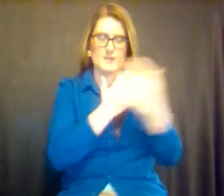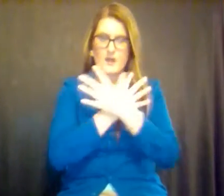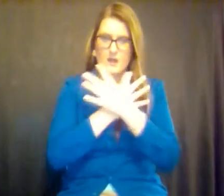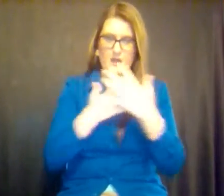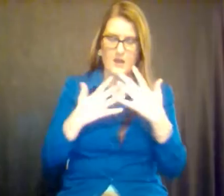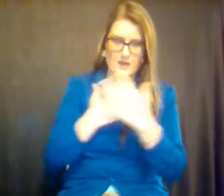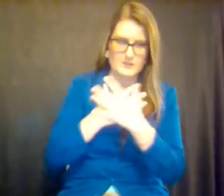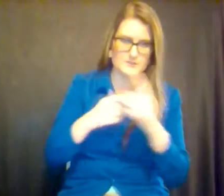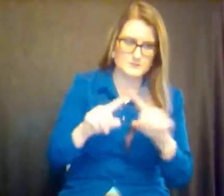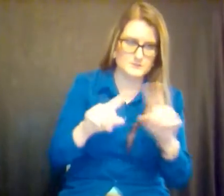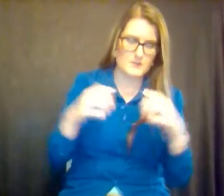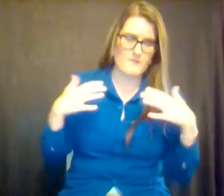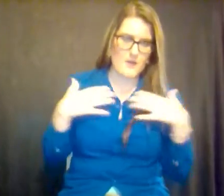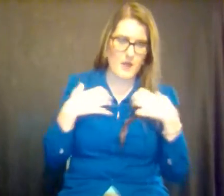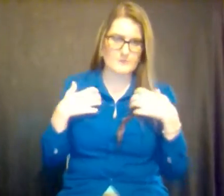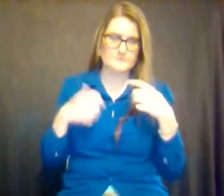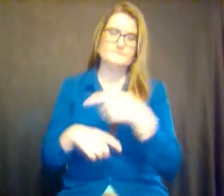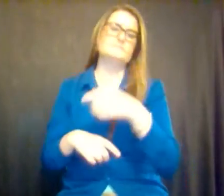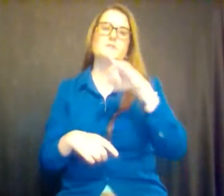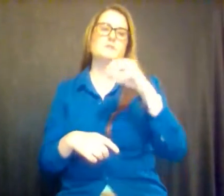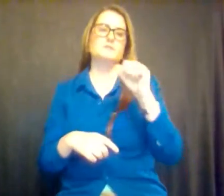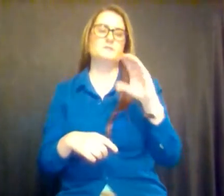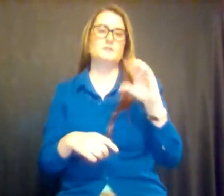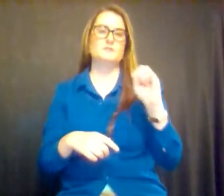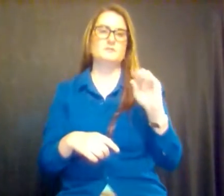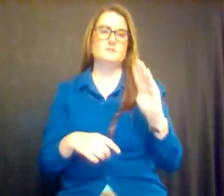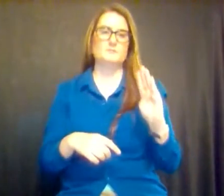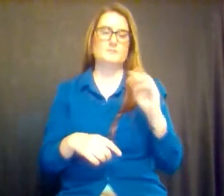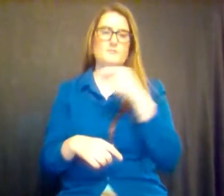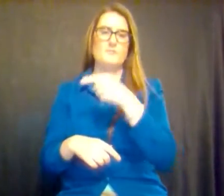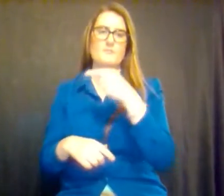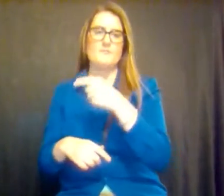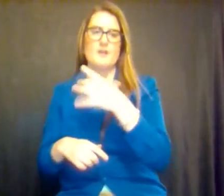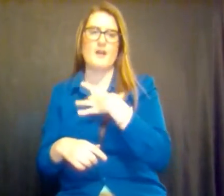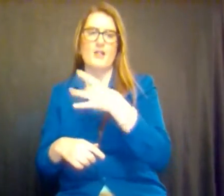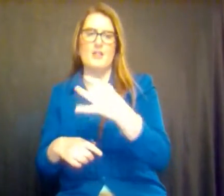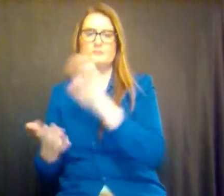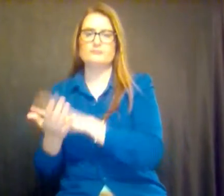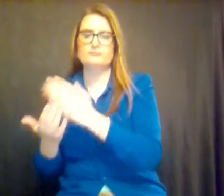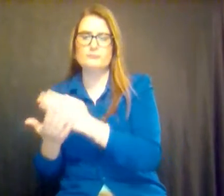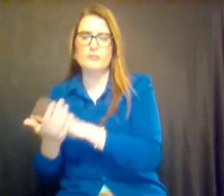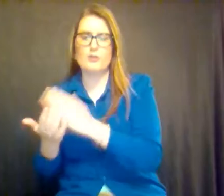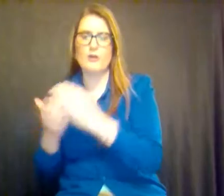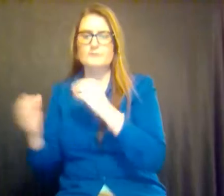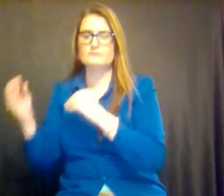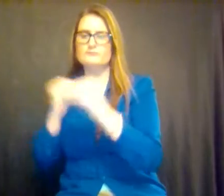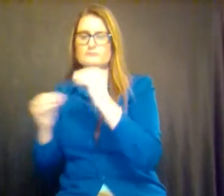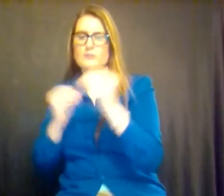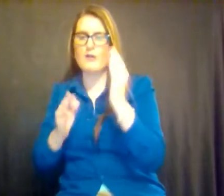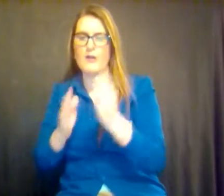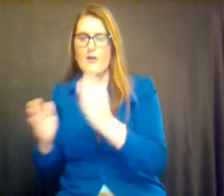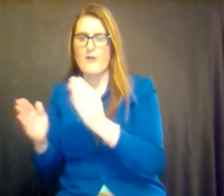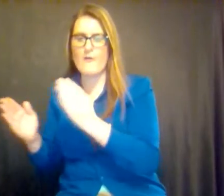If you'd asked him, he'd have said, I like mathematics and cookery and organising things. But most of all, I like to stay at home with